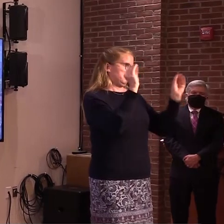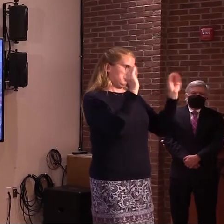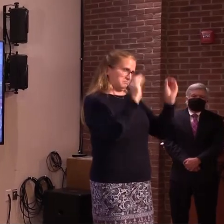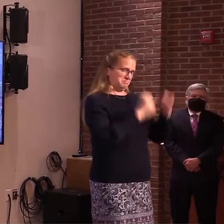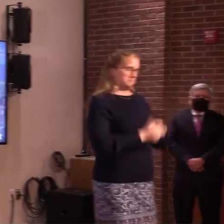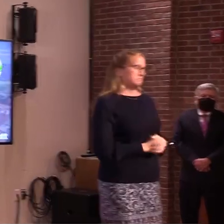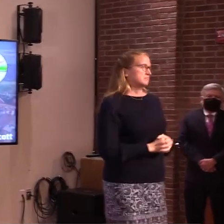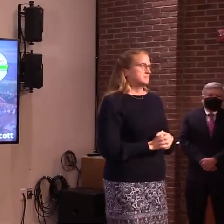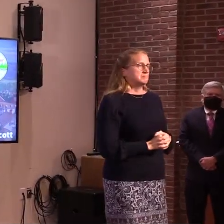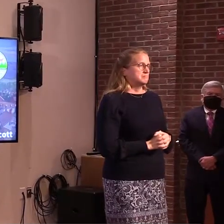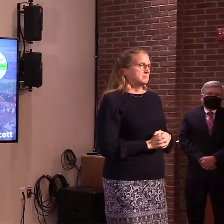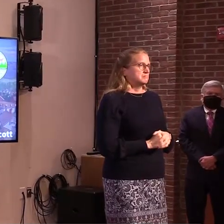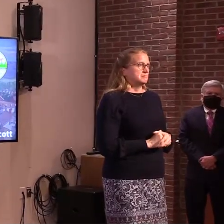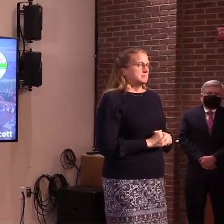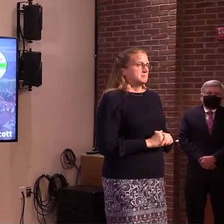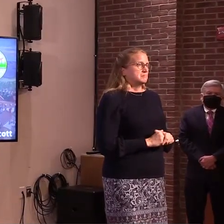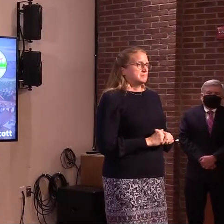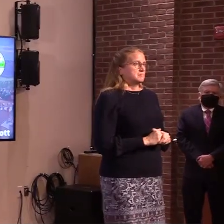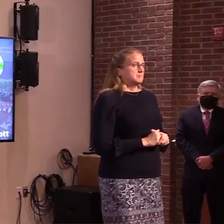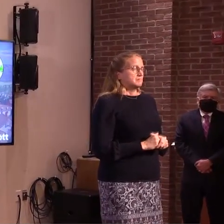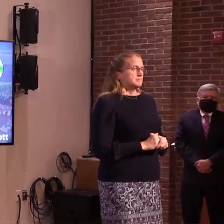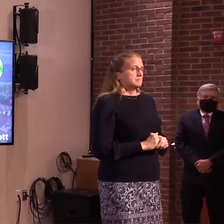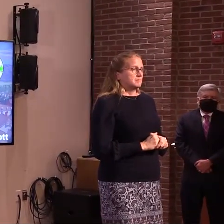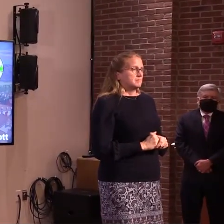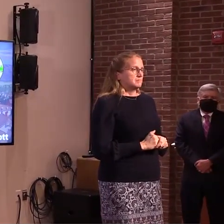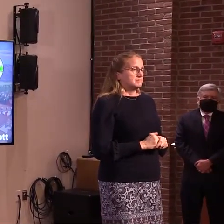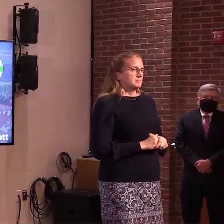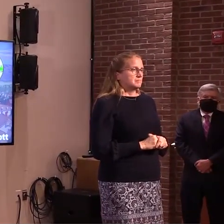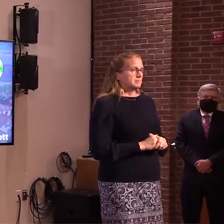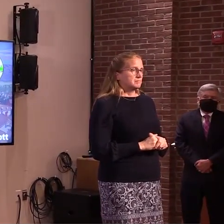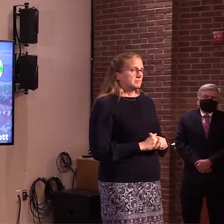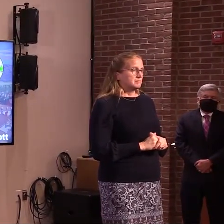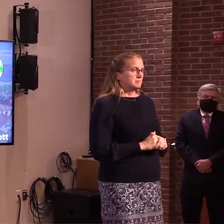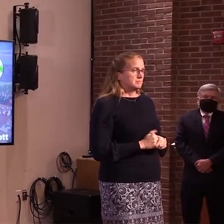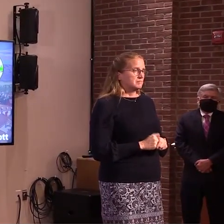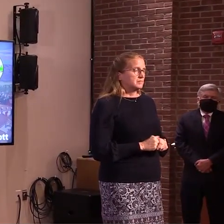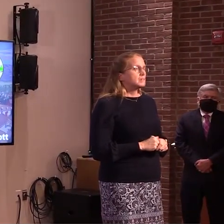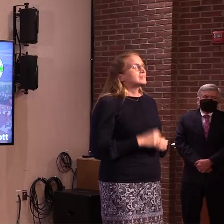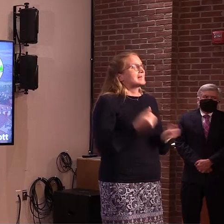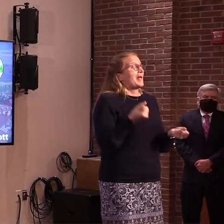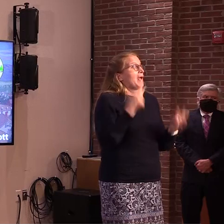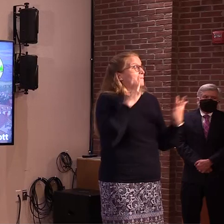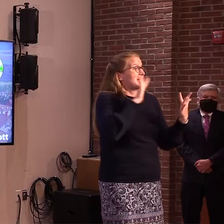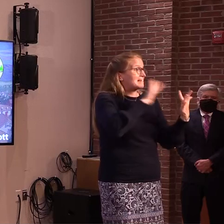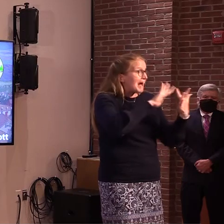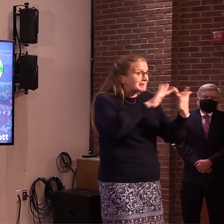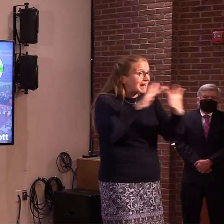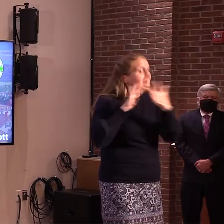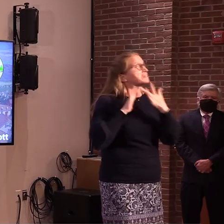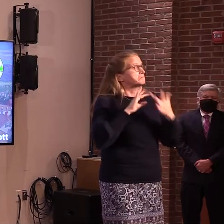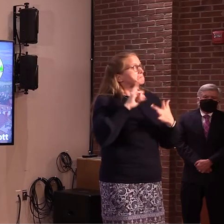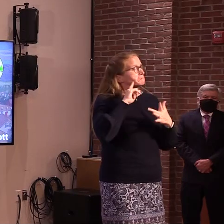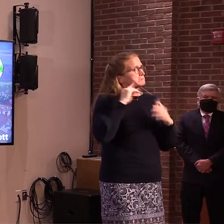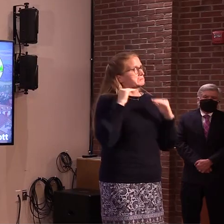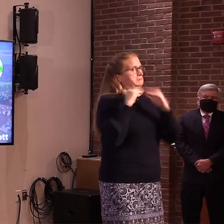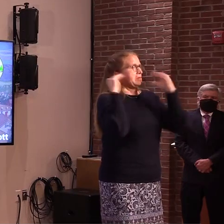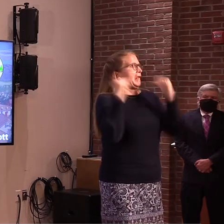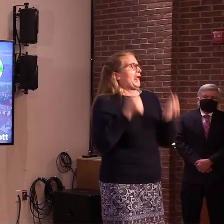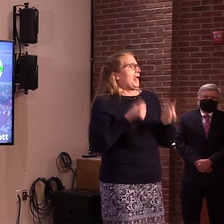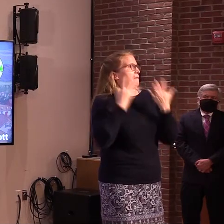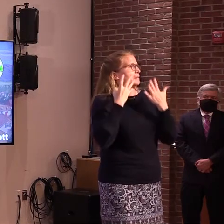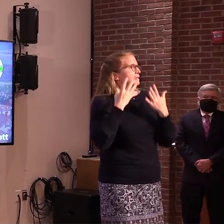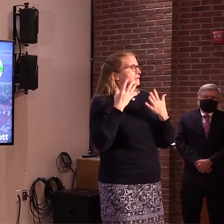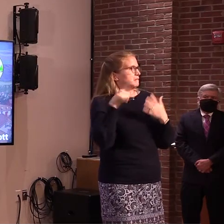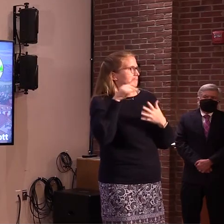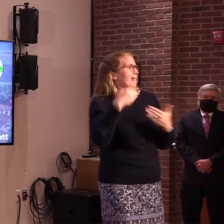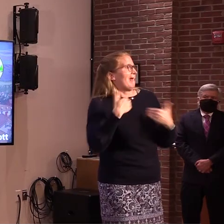There's almost an equal number of contacts to the number of total cases. I have to warn you that that's a